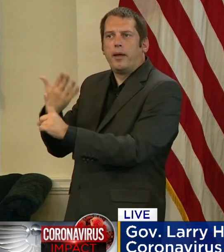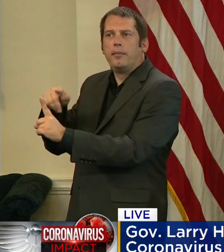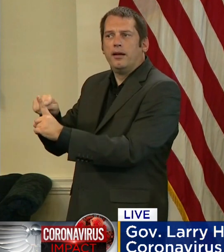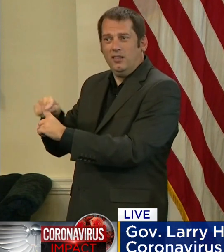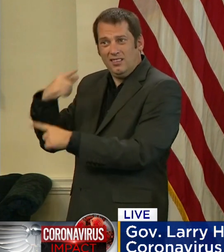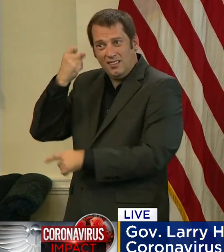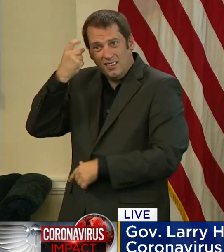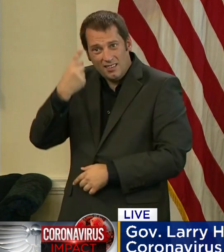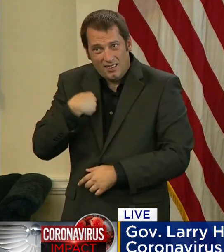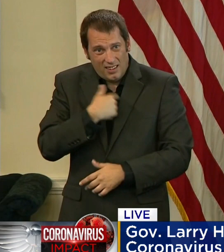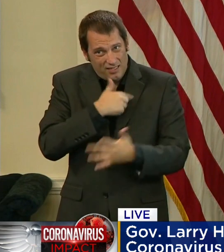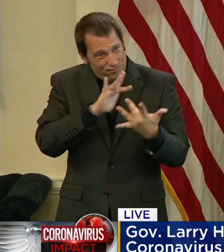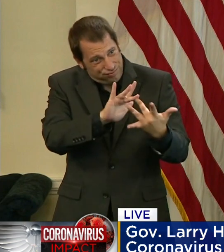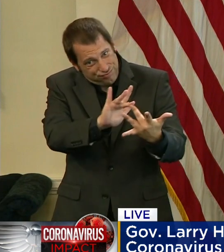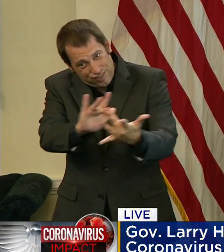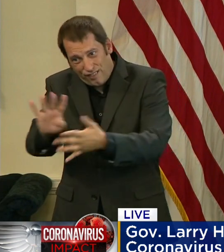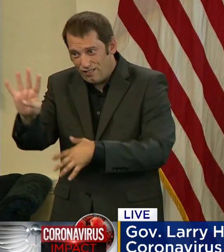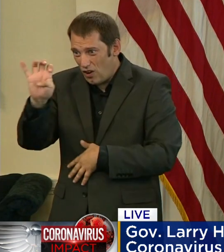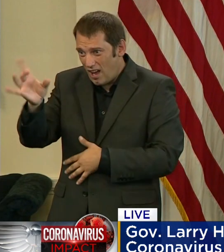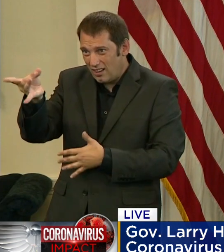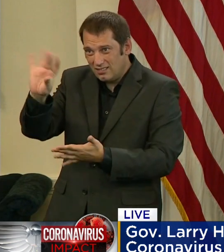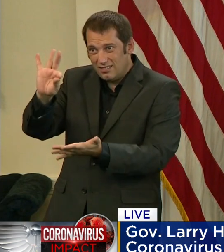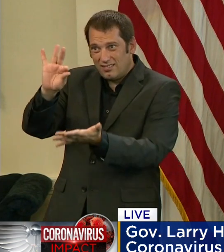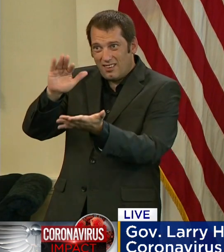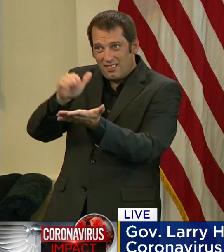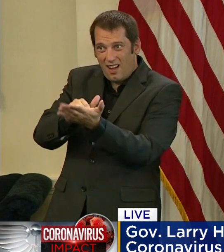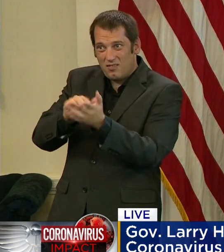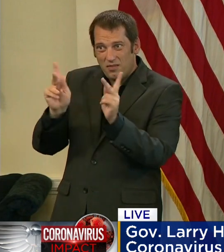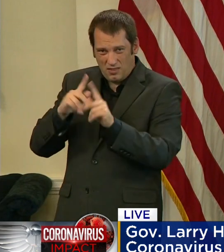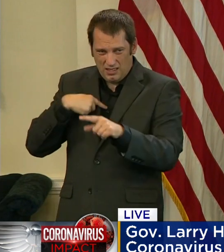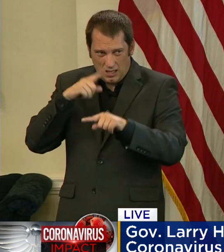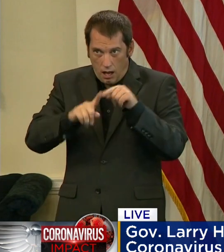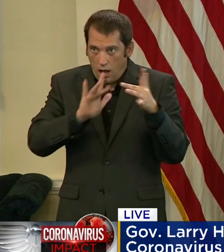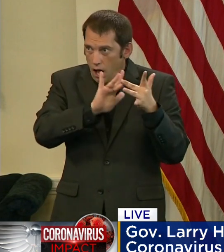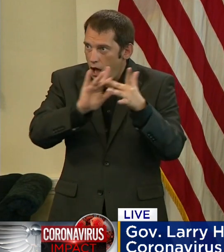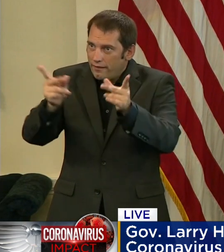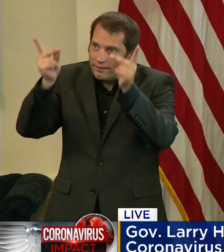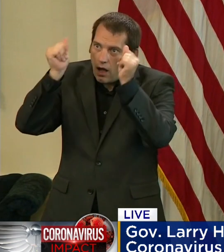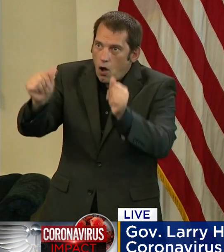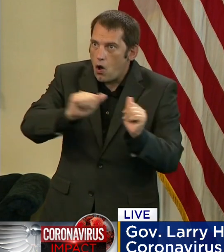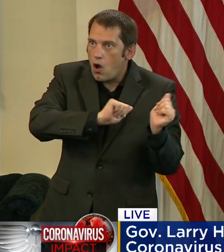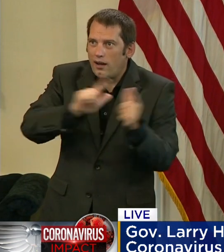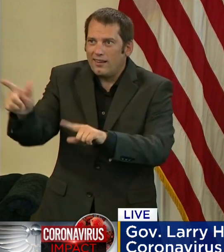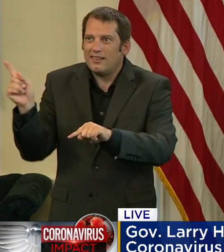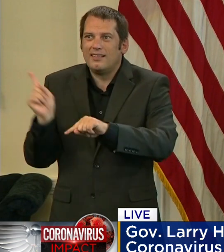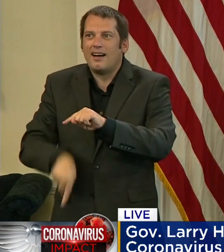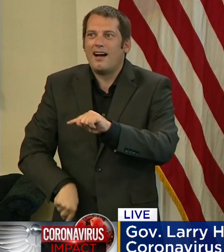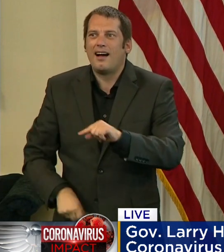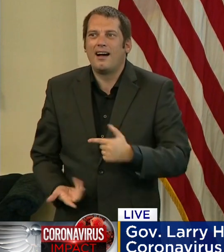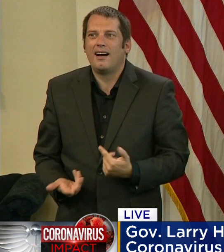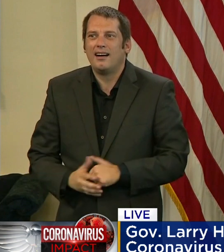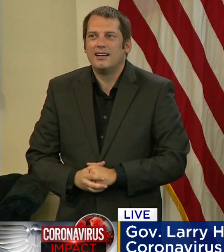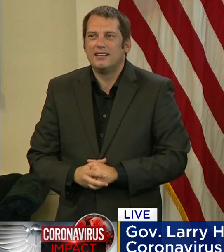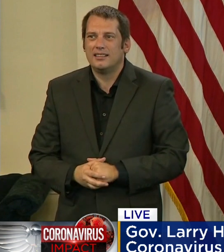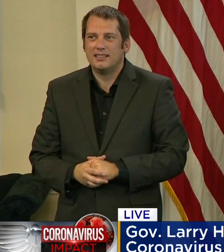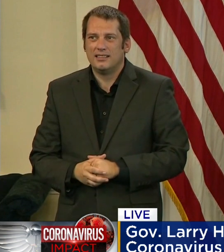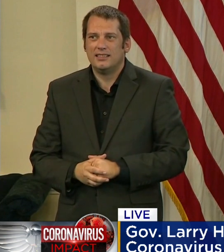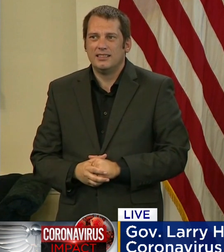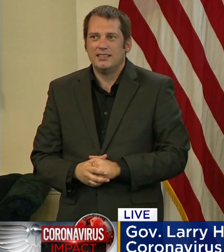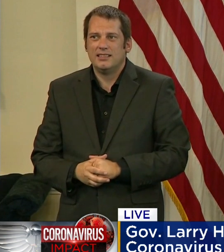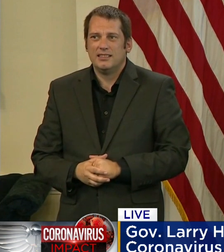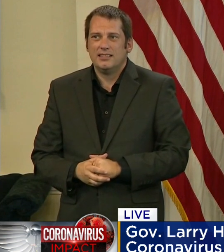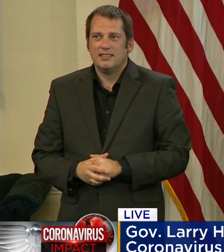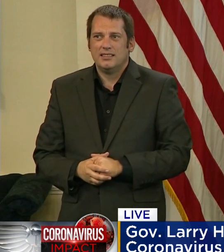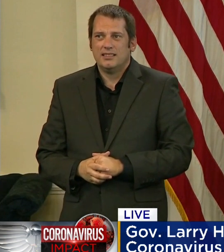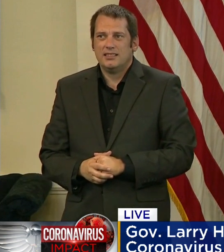489,000 people at the same time, even if you have hundreds and hundreds of additional people that you've hired. But both of us, the Secretary and I both said, any